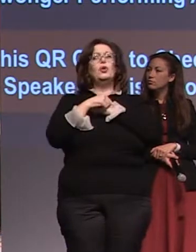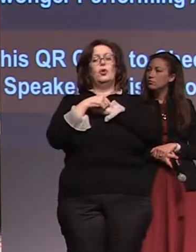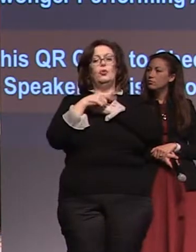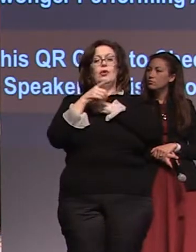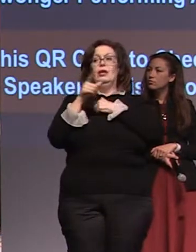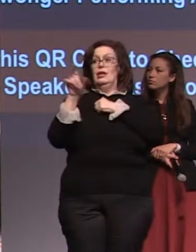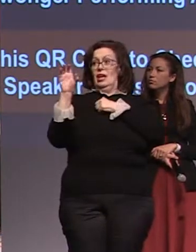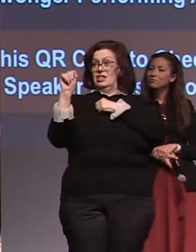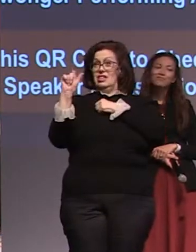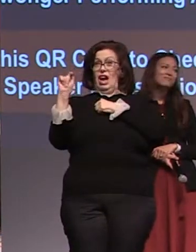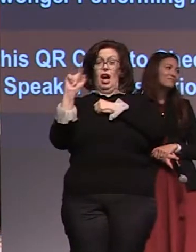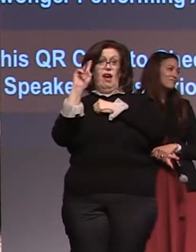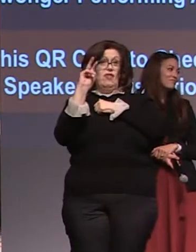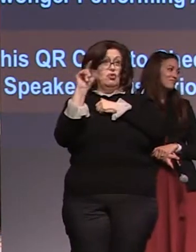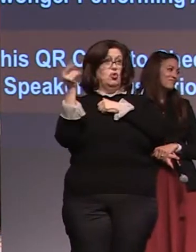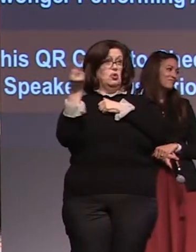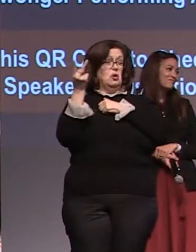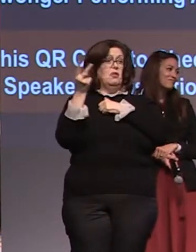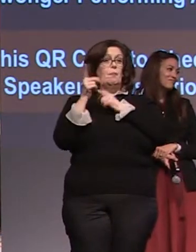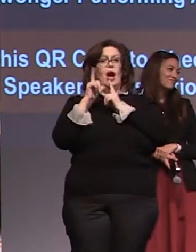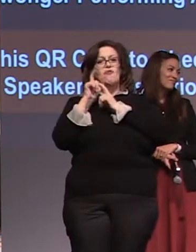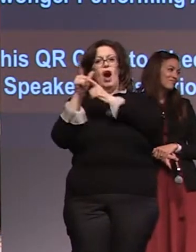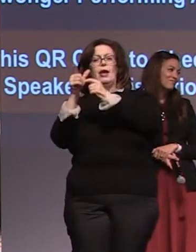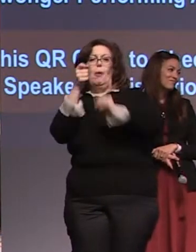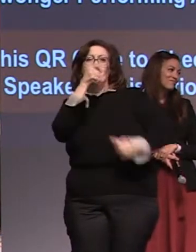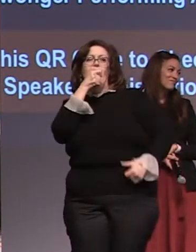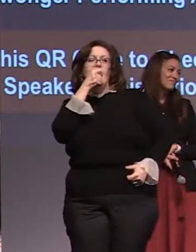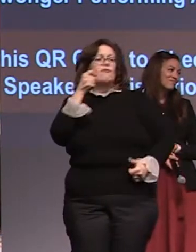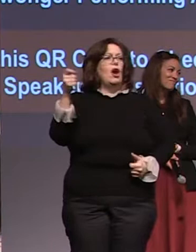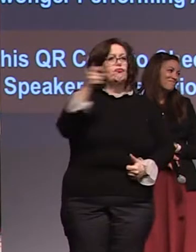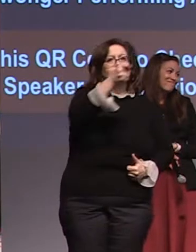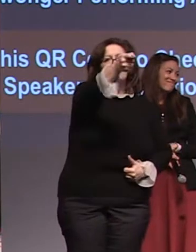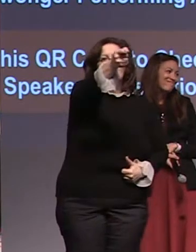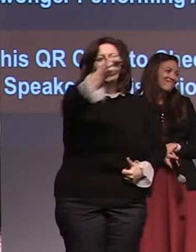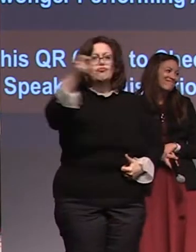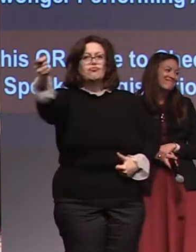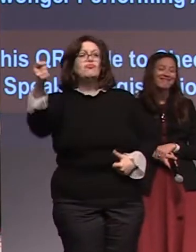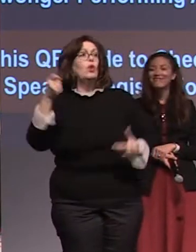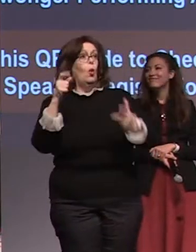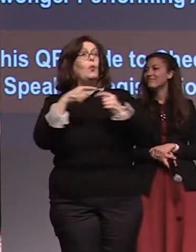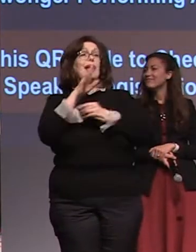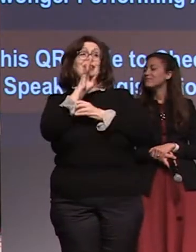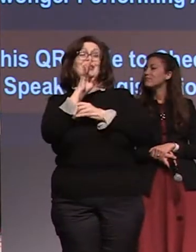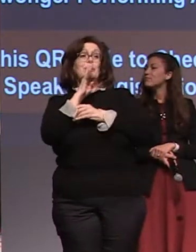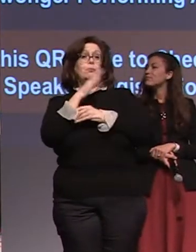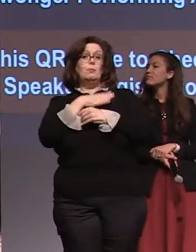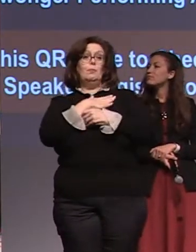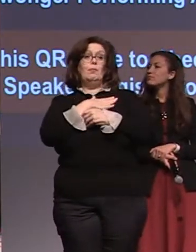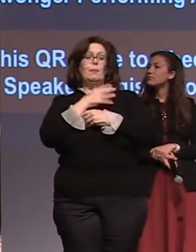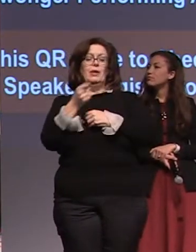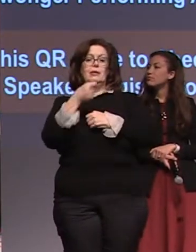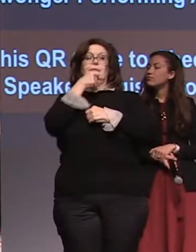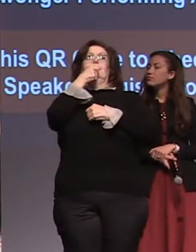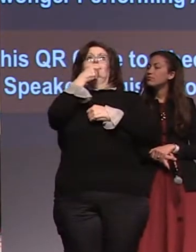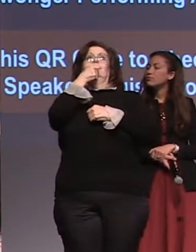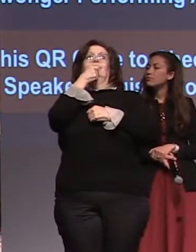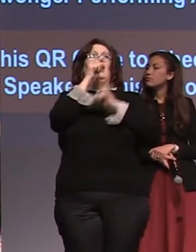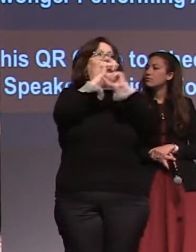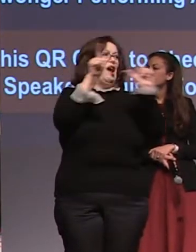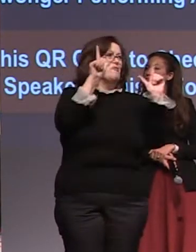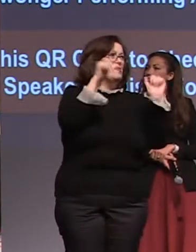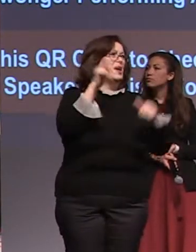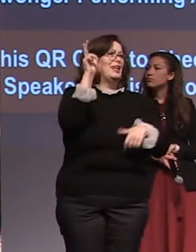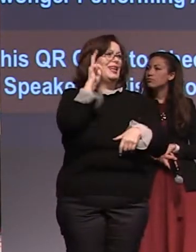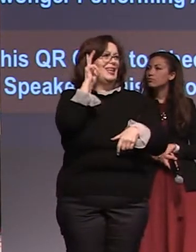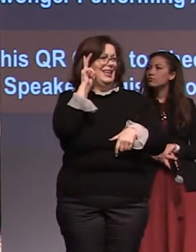or Victoria on this side will be running a microphone to you all. Would ask that when you do speak, keep that close to your mouth so that everyone in the room